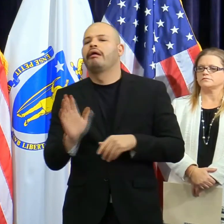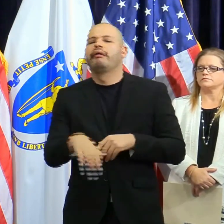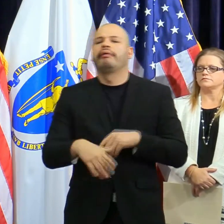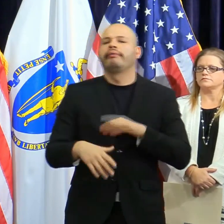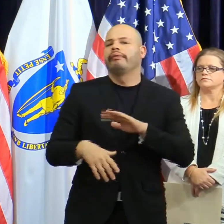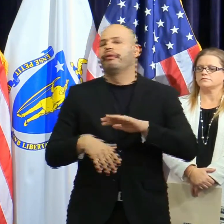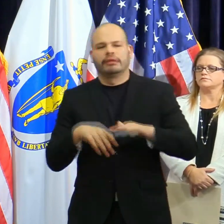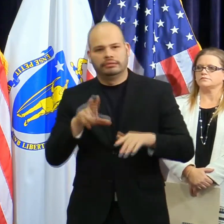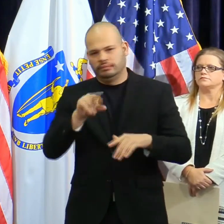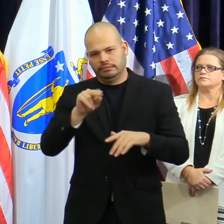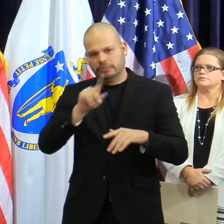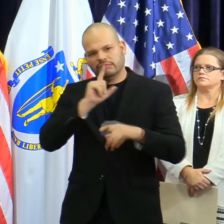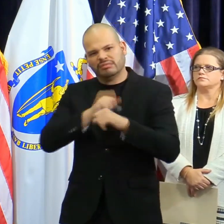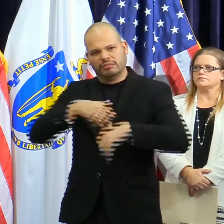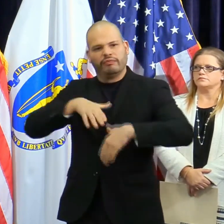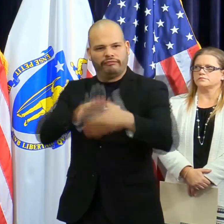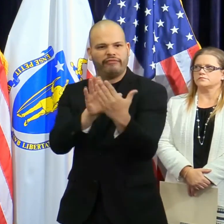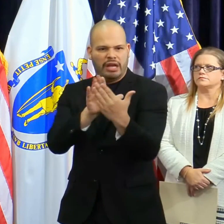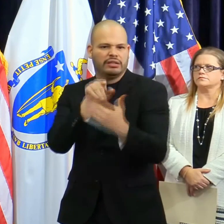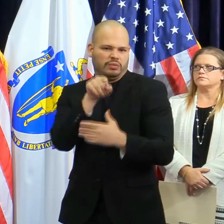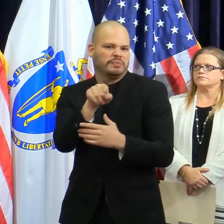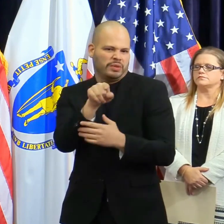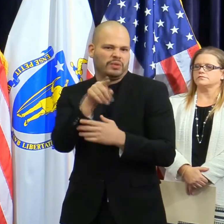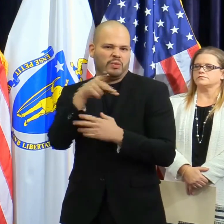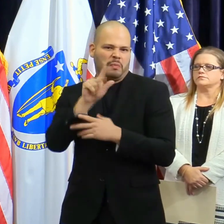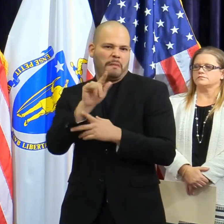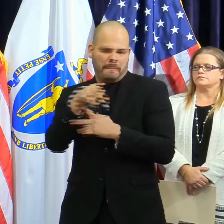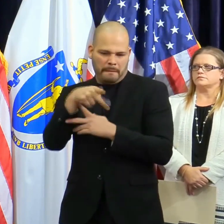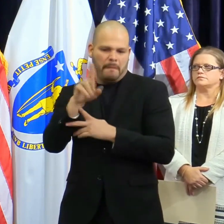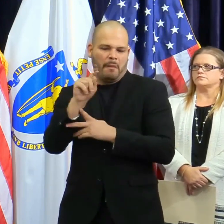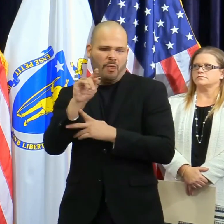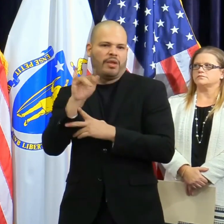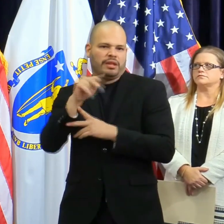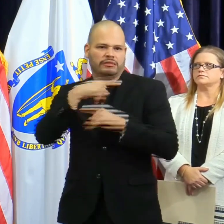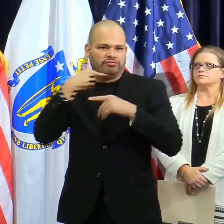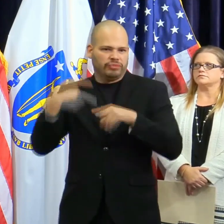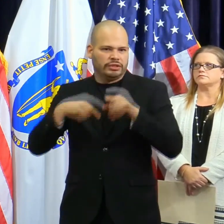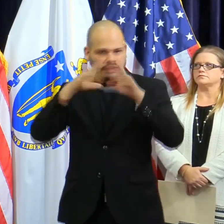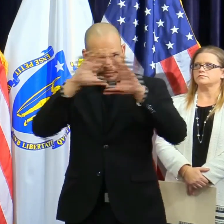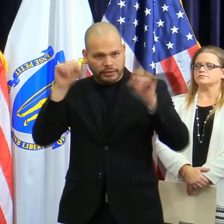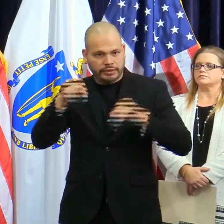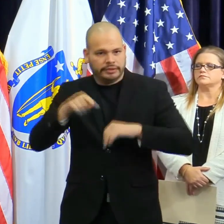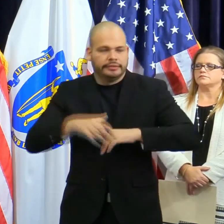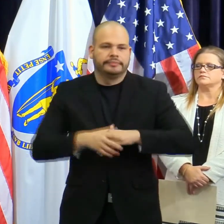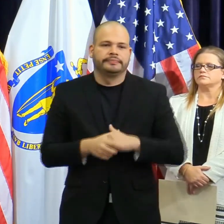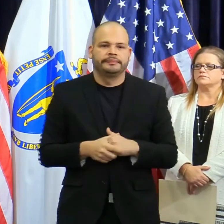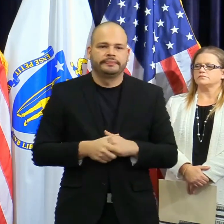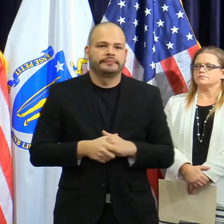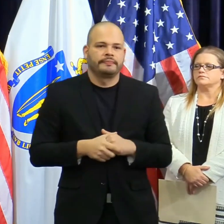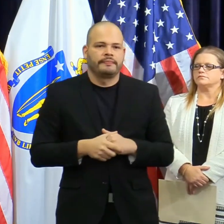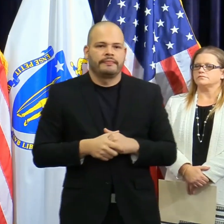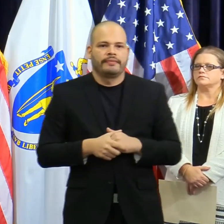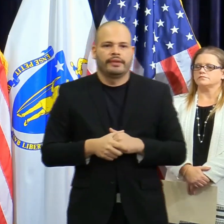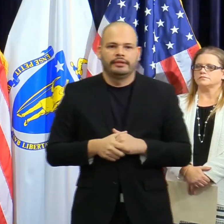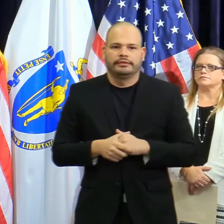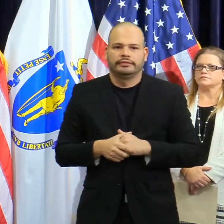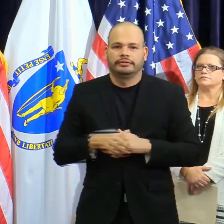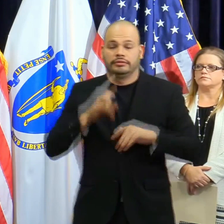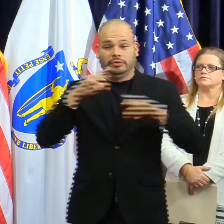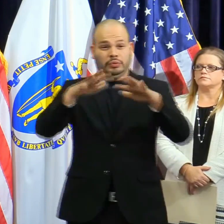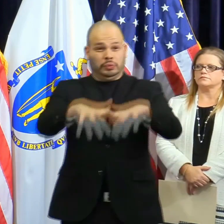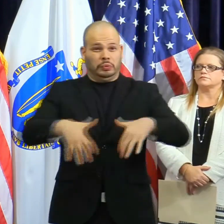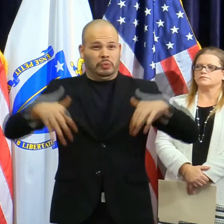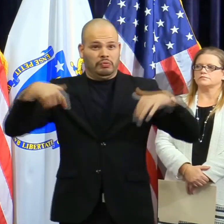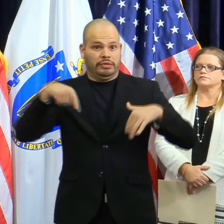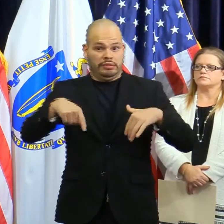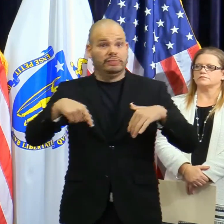today. That of the enormous crowds gathering in Russia, probably risking their own safety to voice opposition to